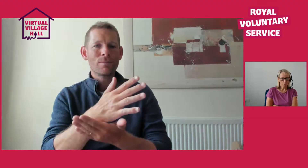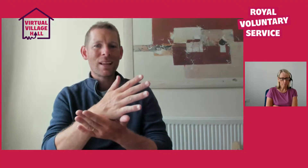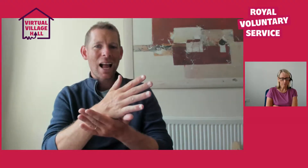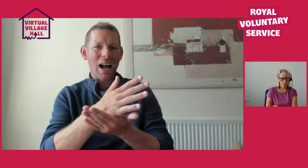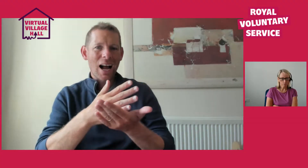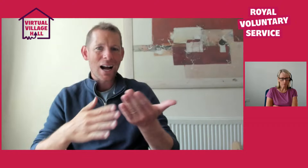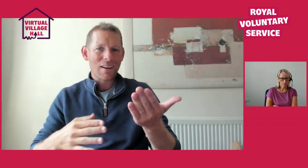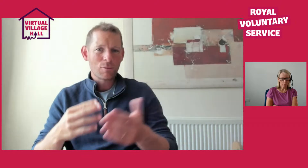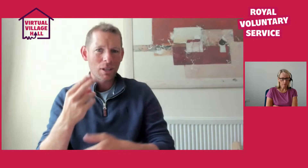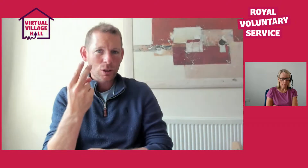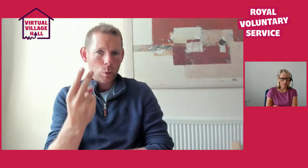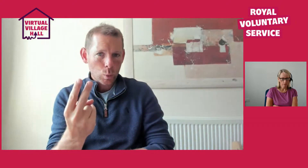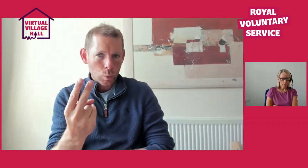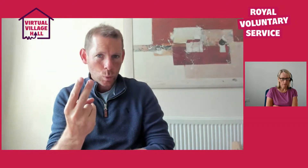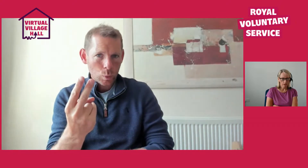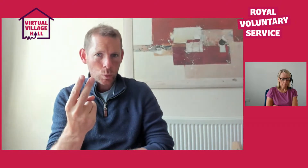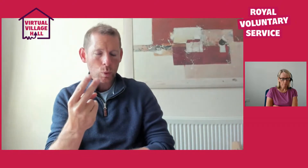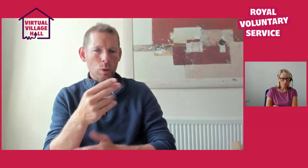or 1:30.